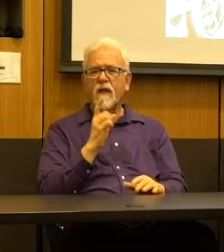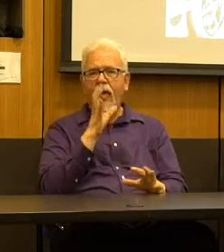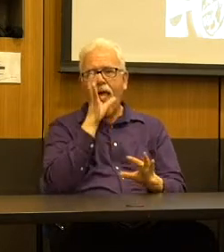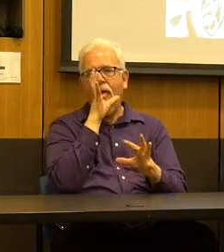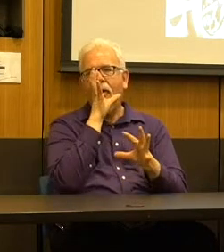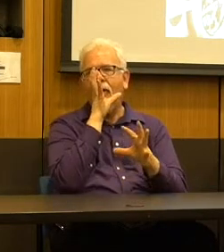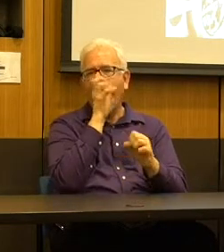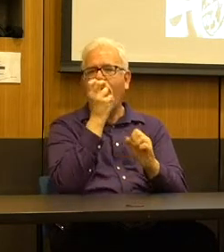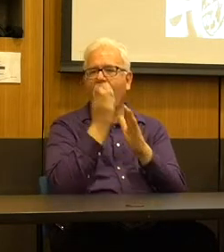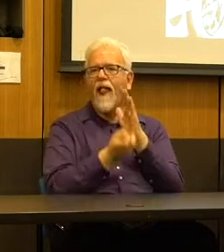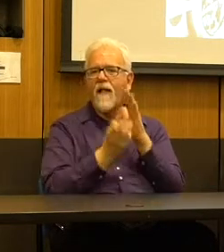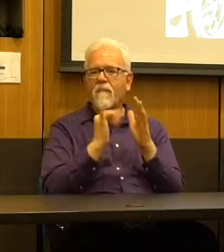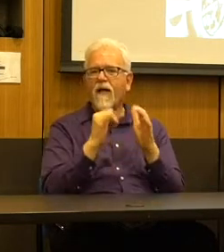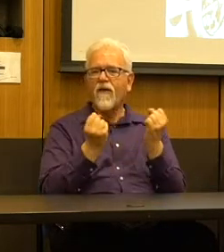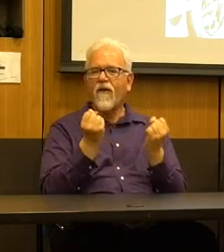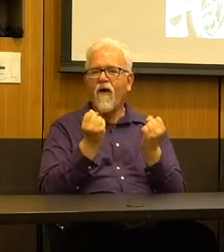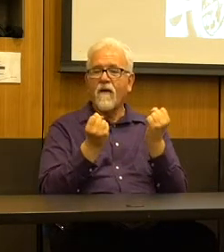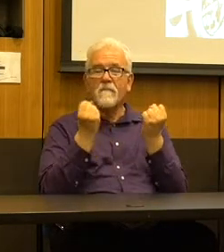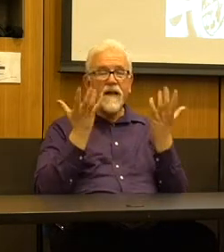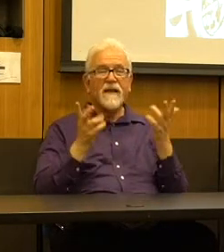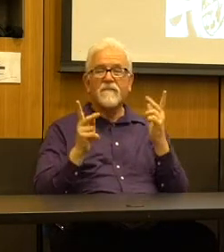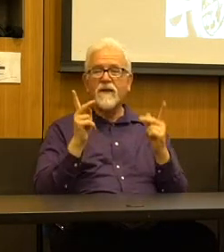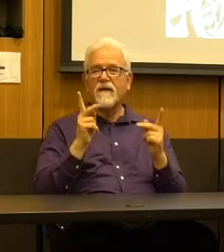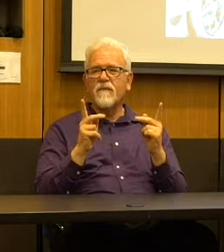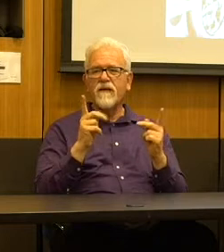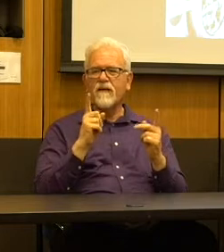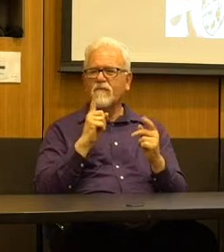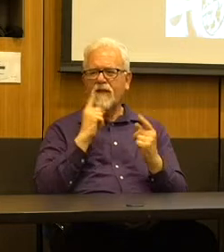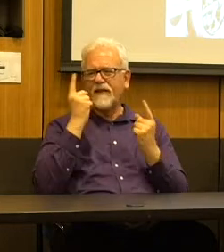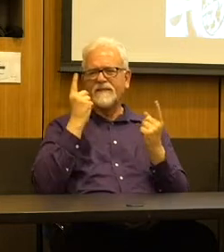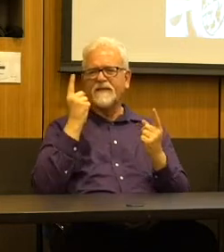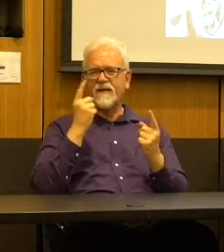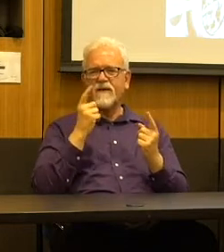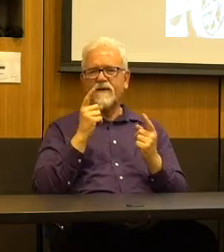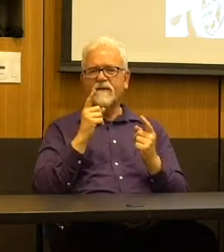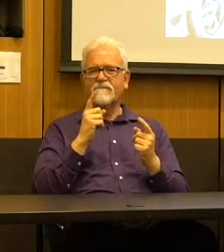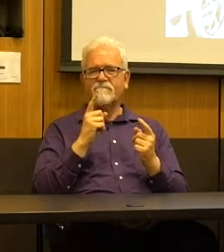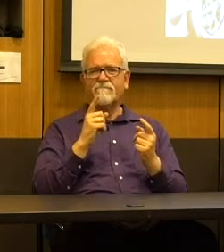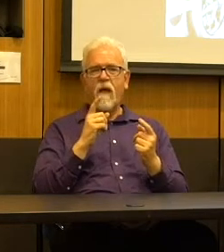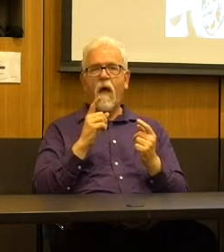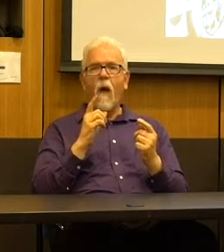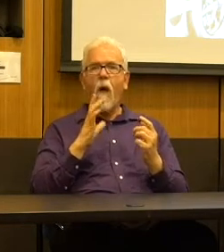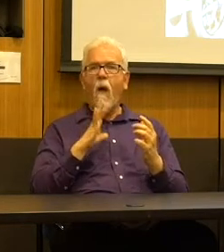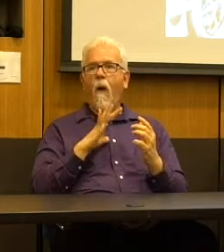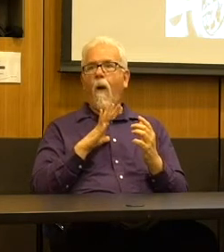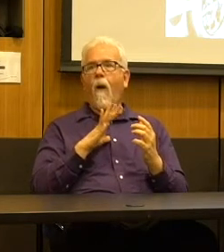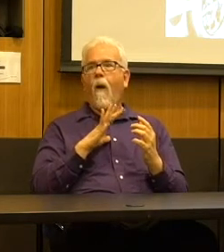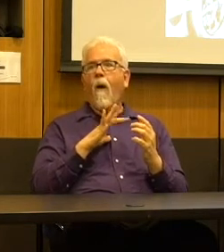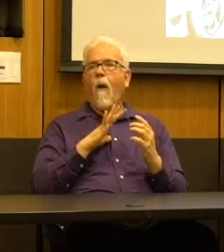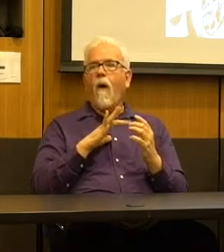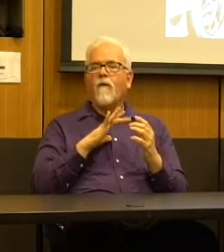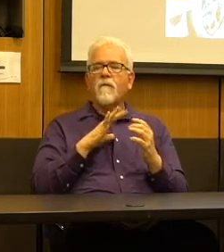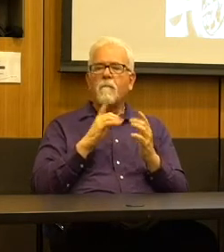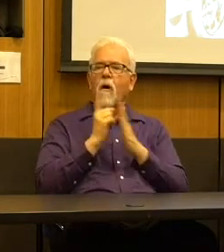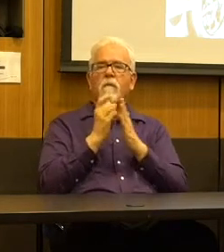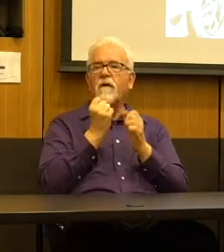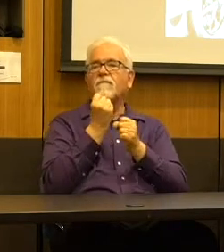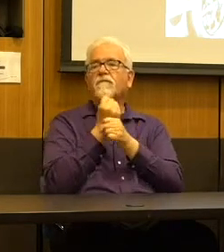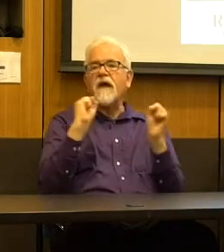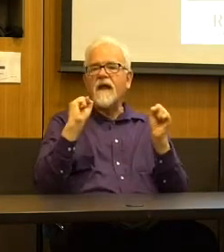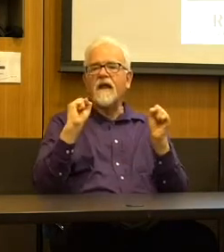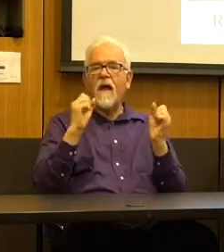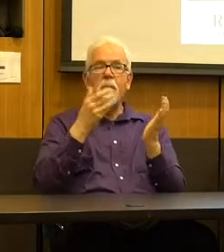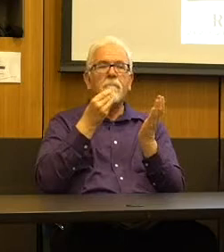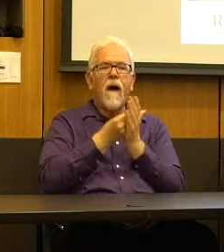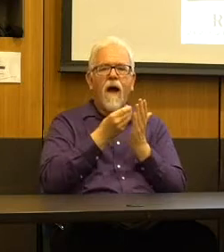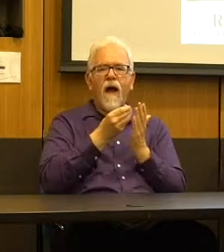the car. And for many people, it was really considered to be this kind of enlightening moment of freedom to buy one